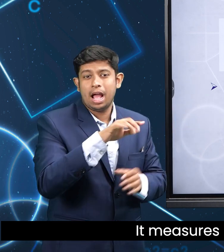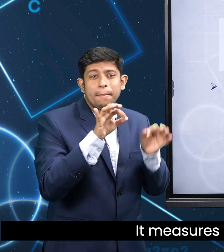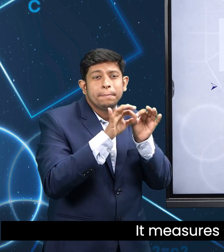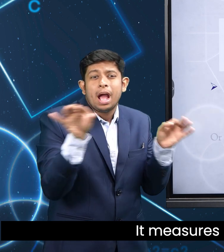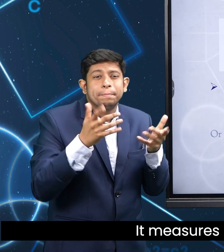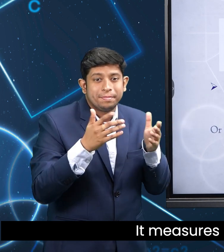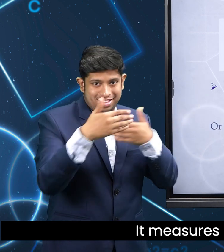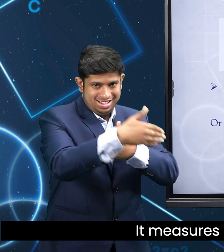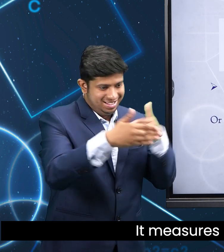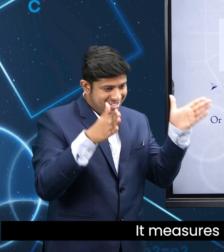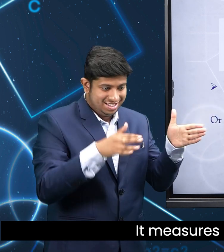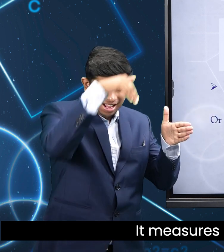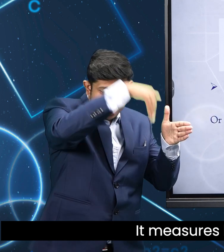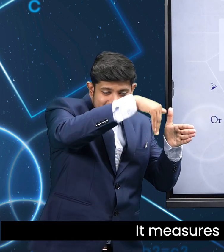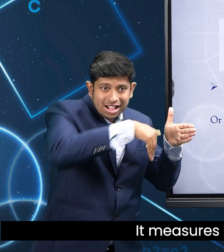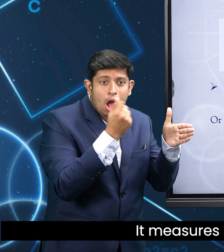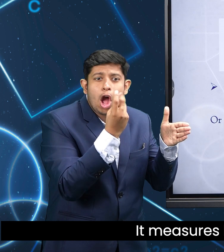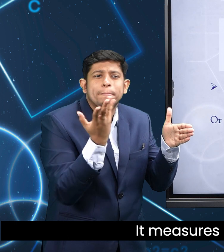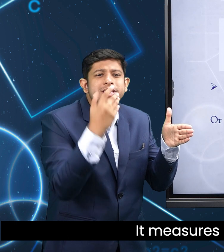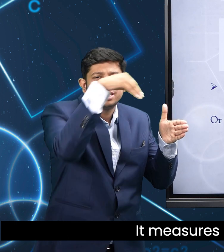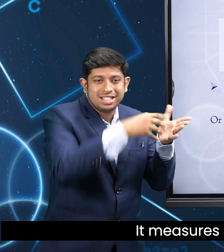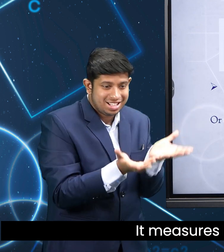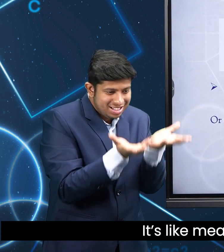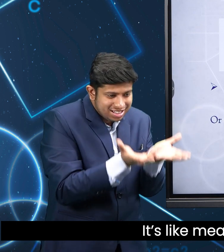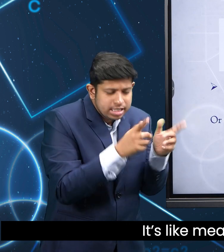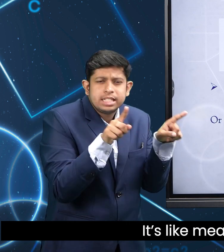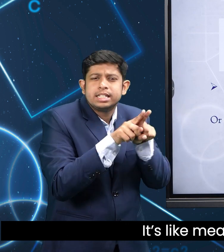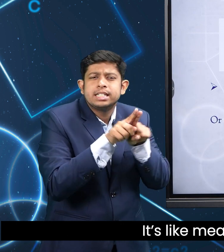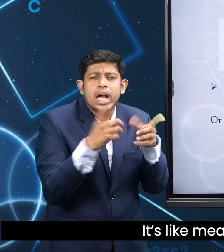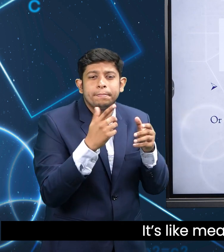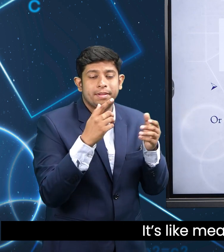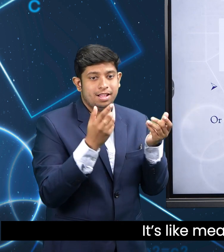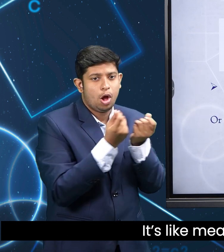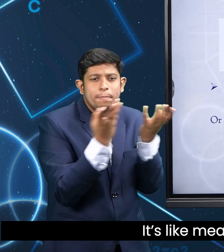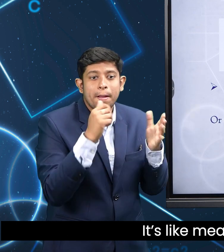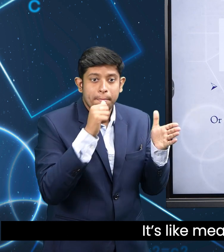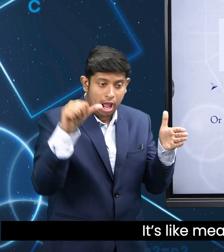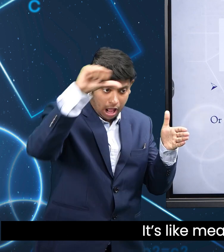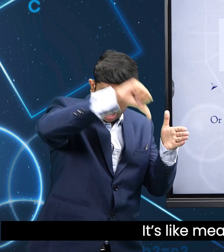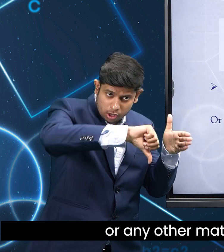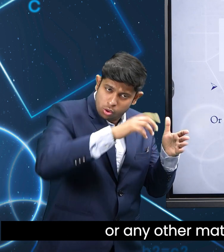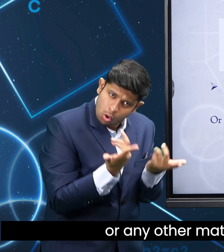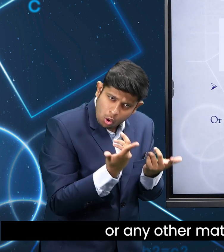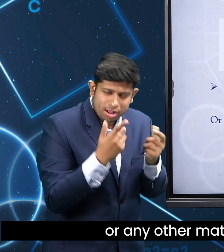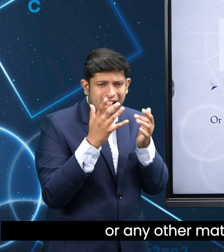It measures how much a cuboid can hold. It's like measuring how much water, toys or any other